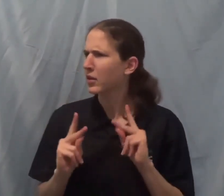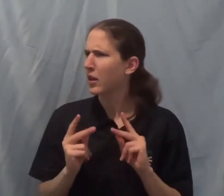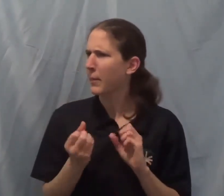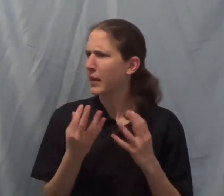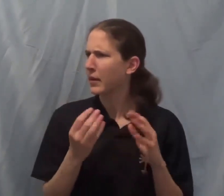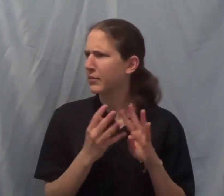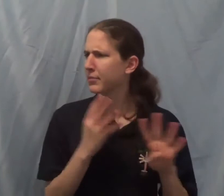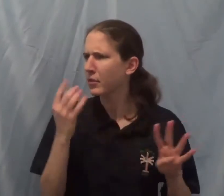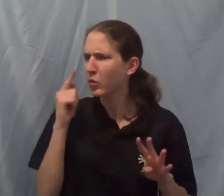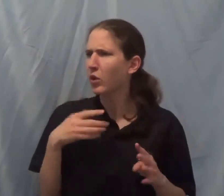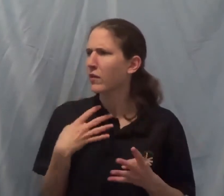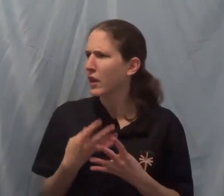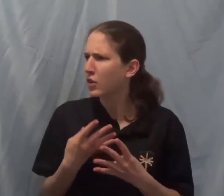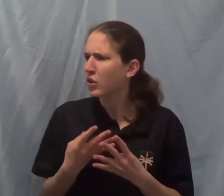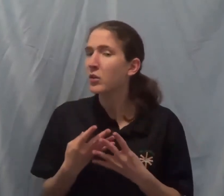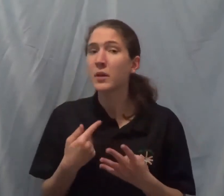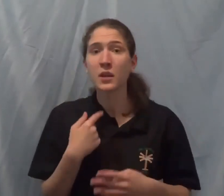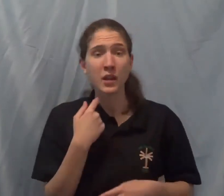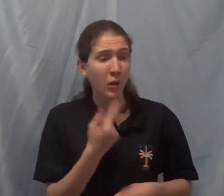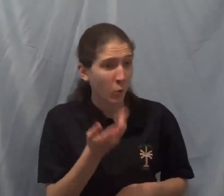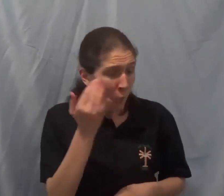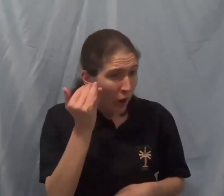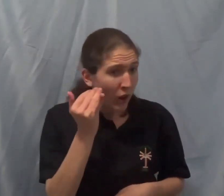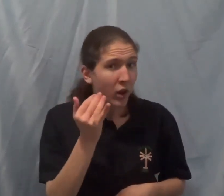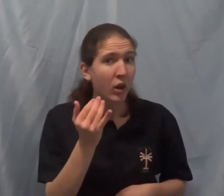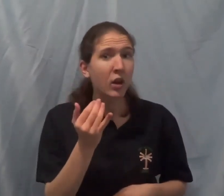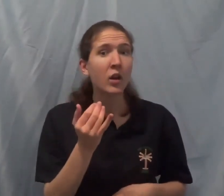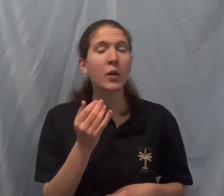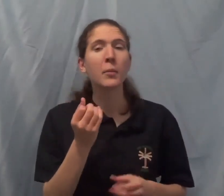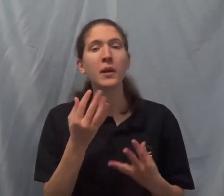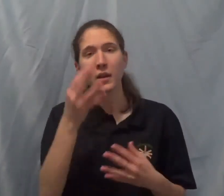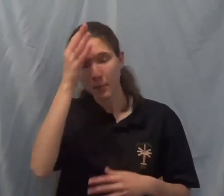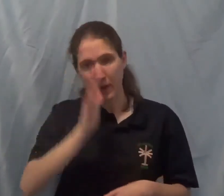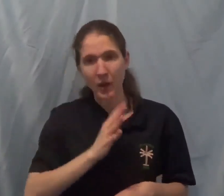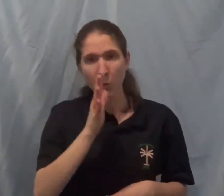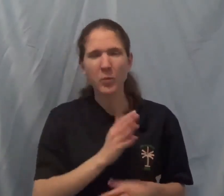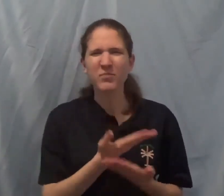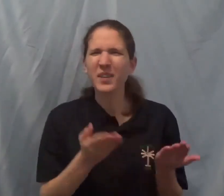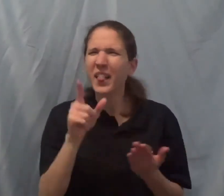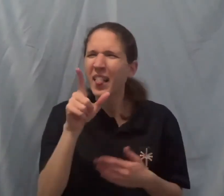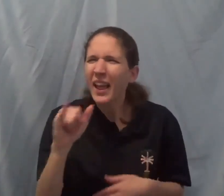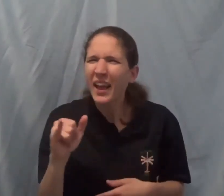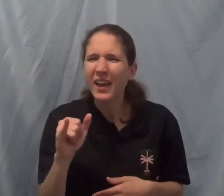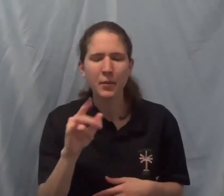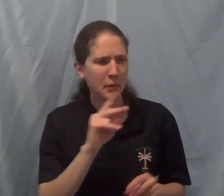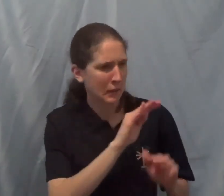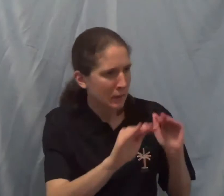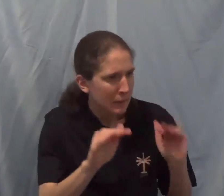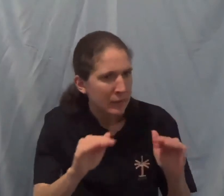bringing people to confession. I keep telling you, at least we priests of the work, we'd be flipping hamburgers if we didn't have the lay women and lay